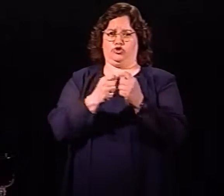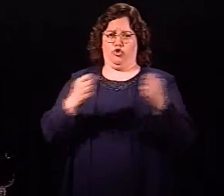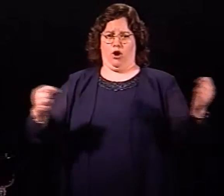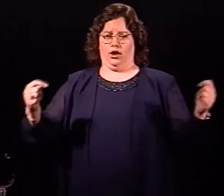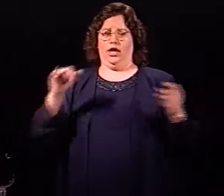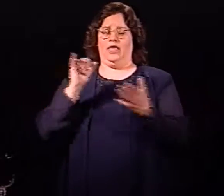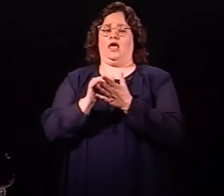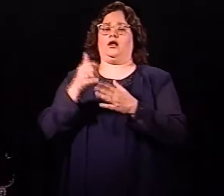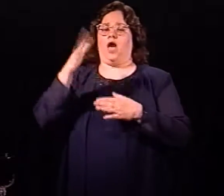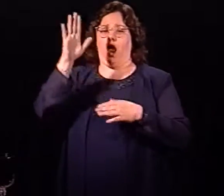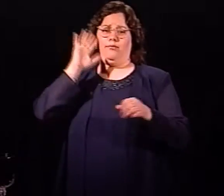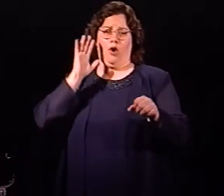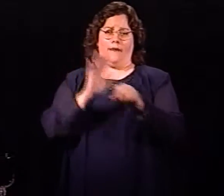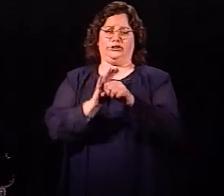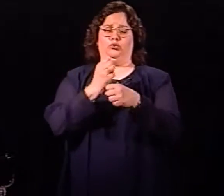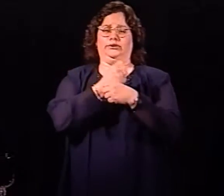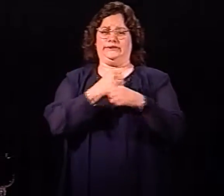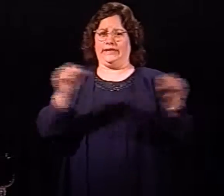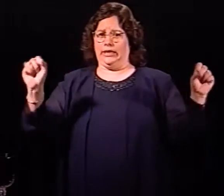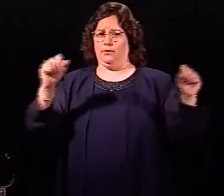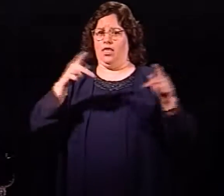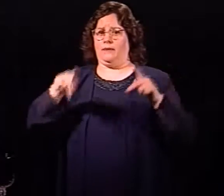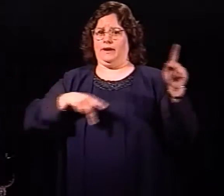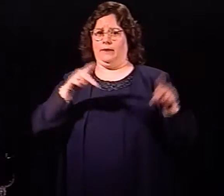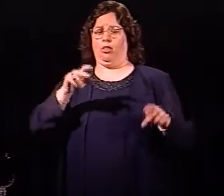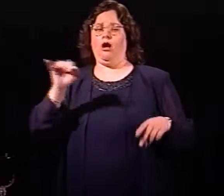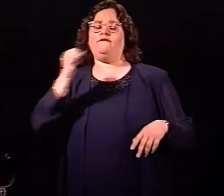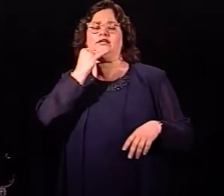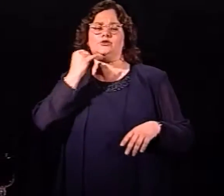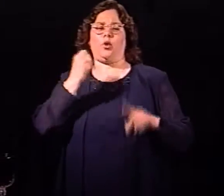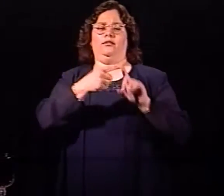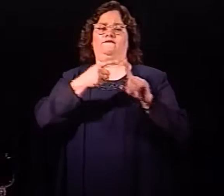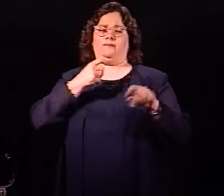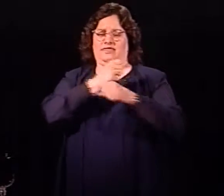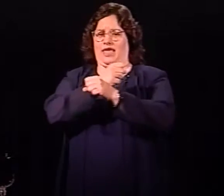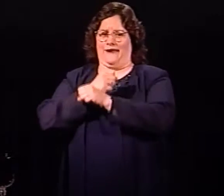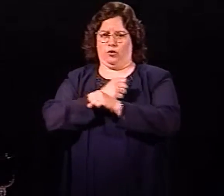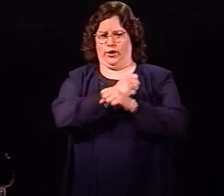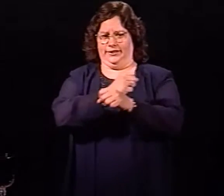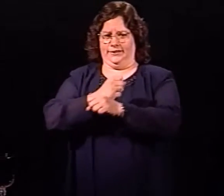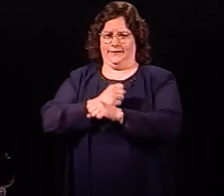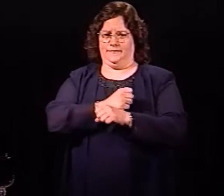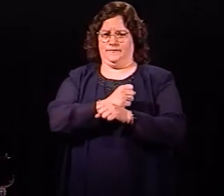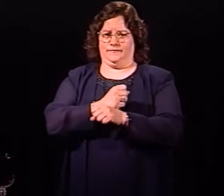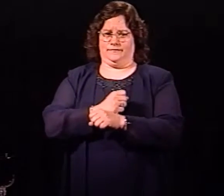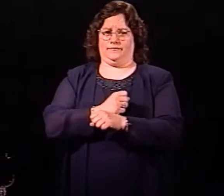of the 4 times mentioned in the Torah that God promises to redeem the people of Israel from slavery.